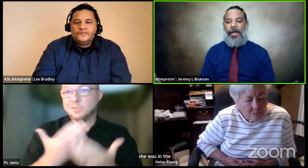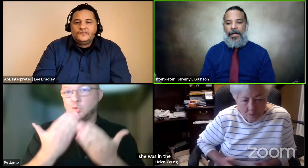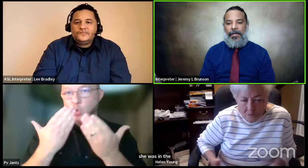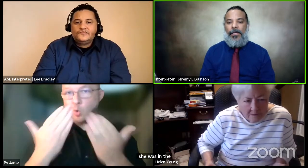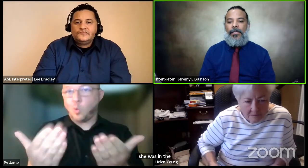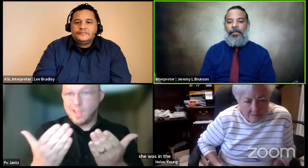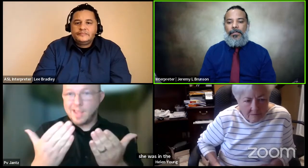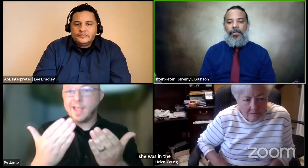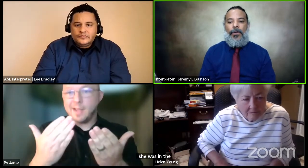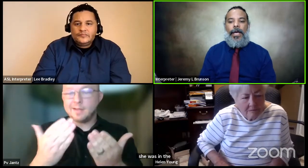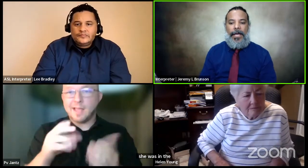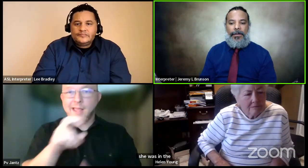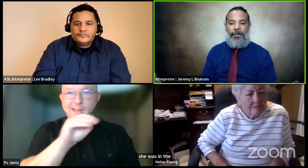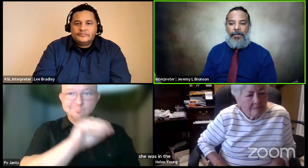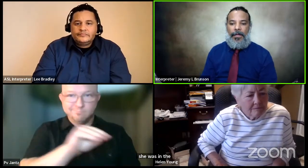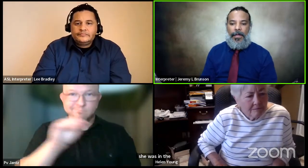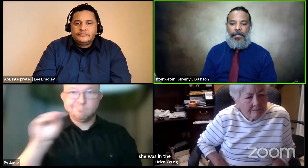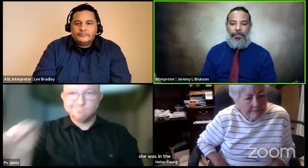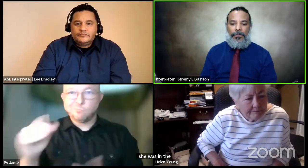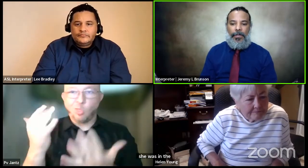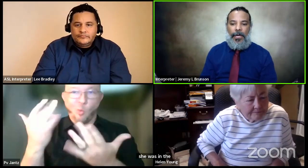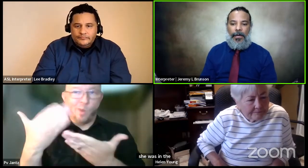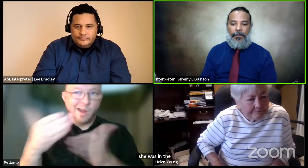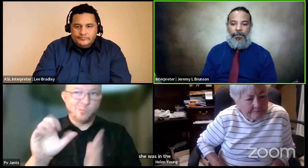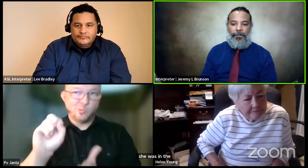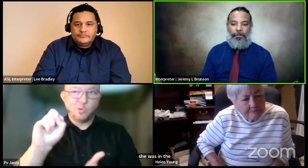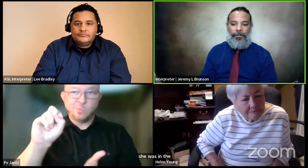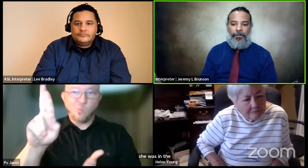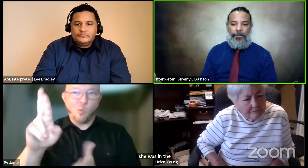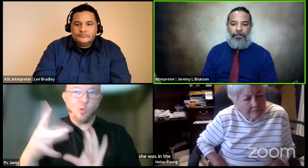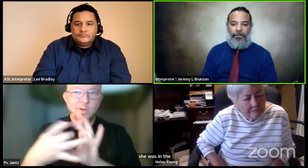Oh, okay. So go ahead and